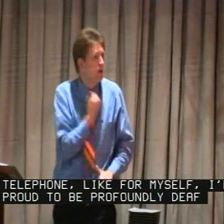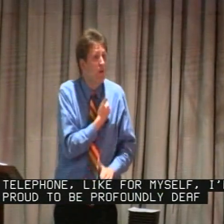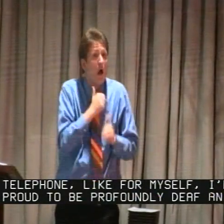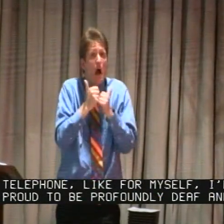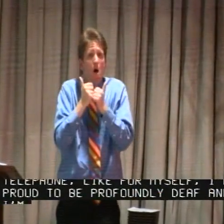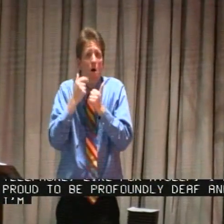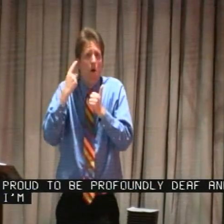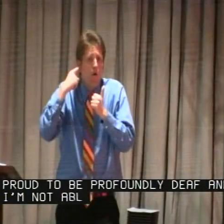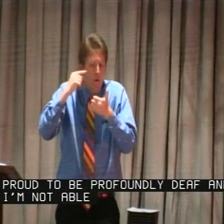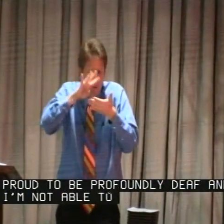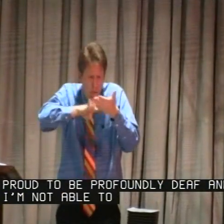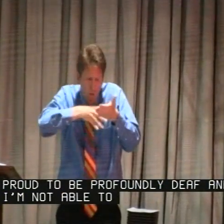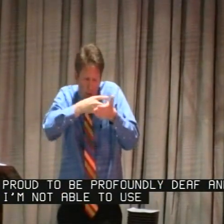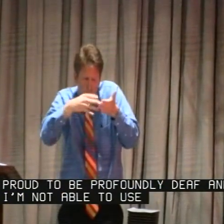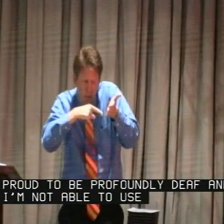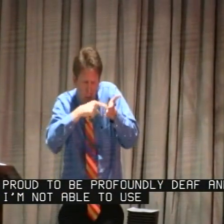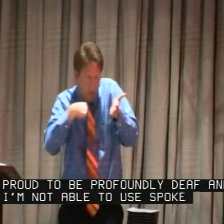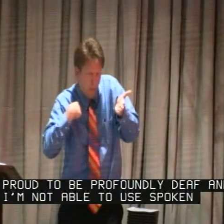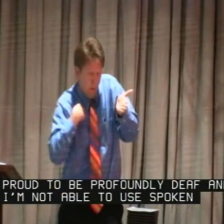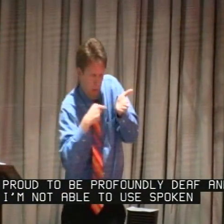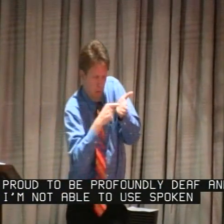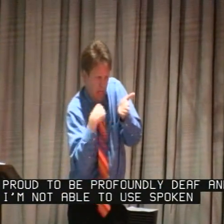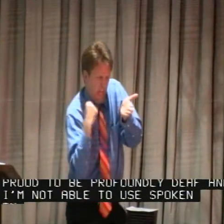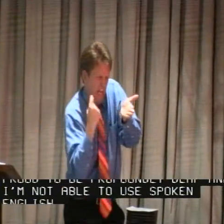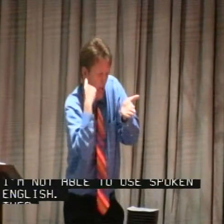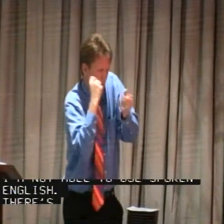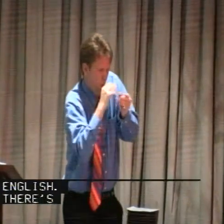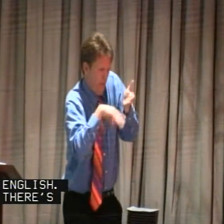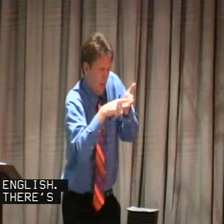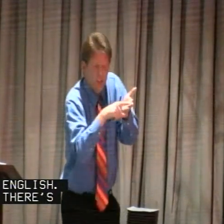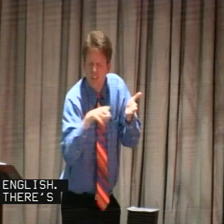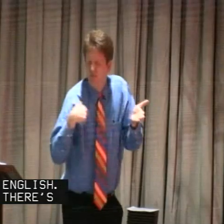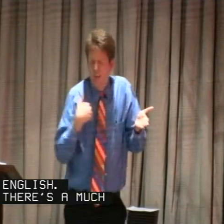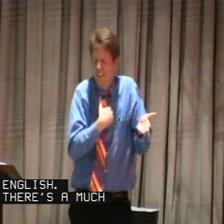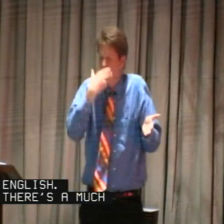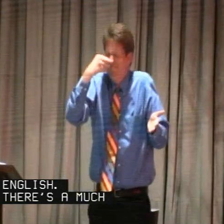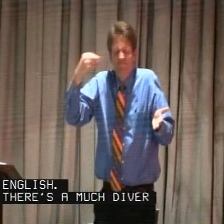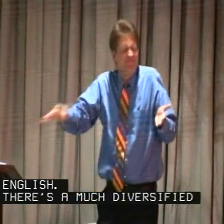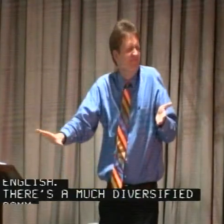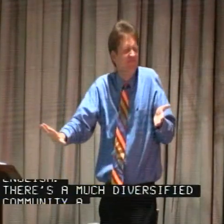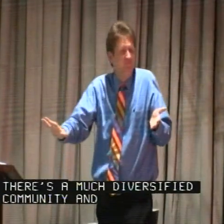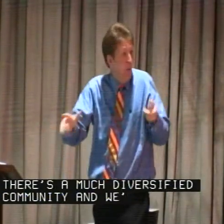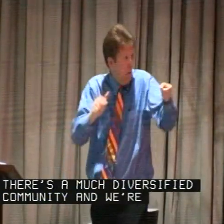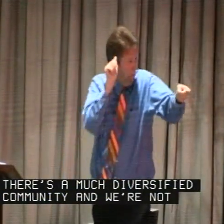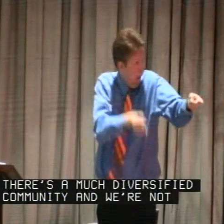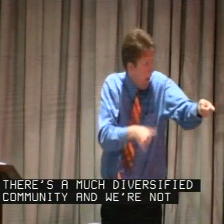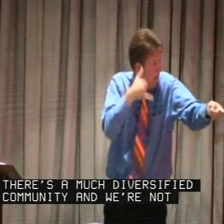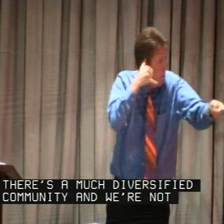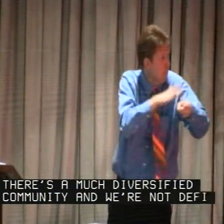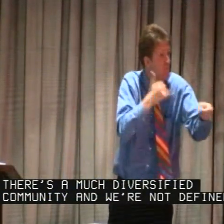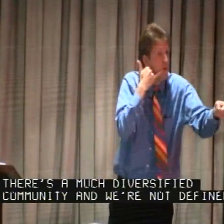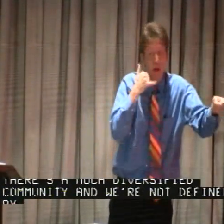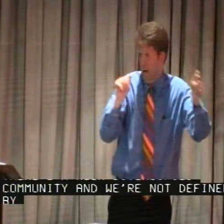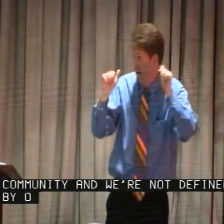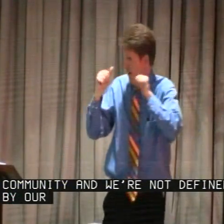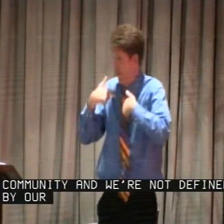much diversified community, and we're not defined by our audiogram. If someone can